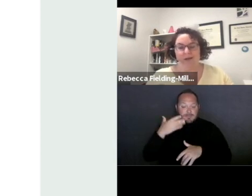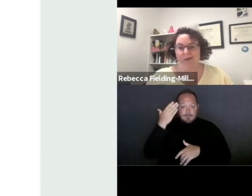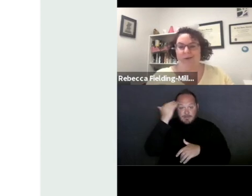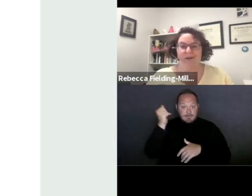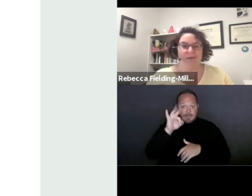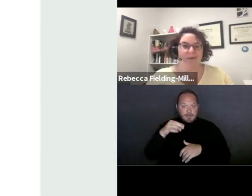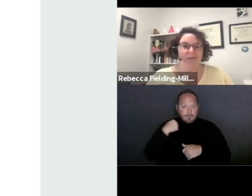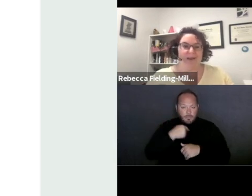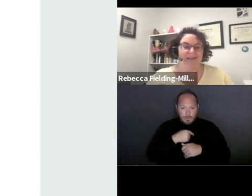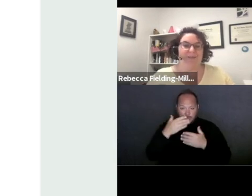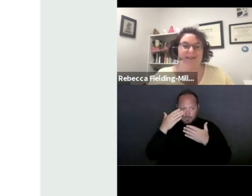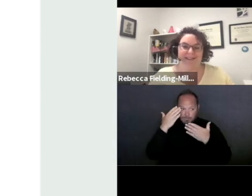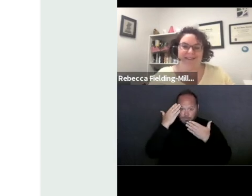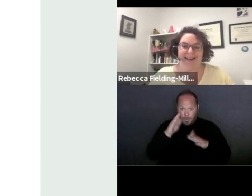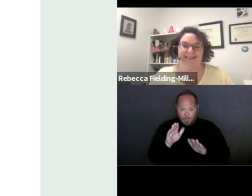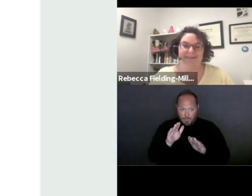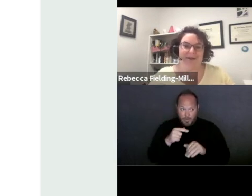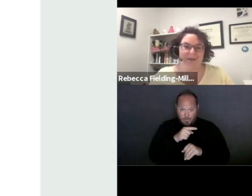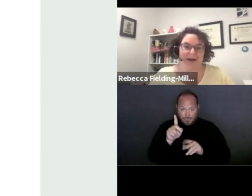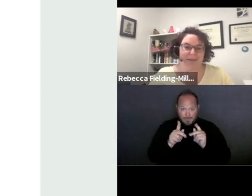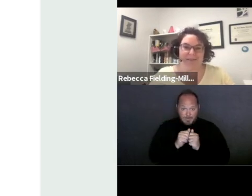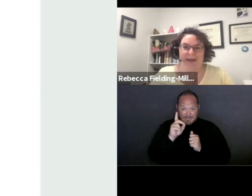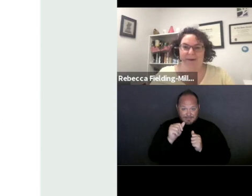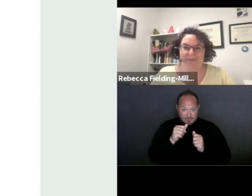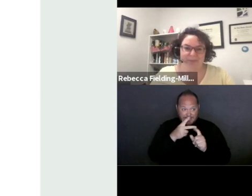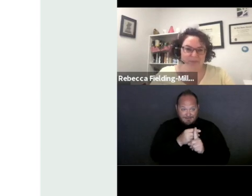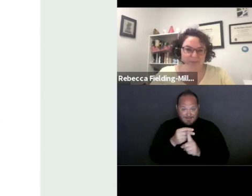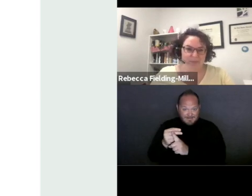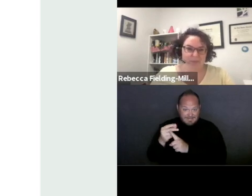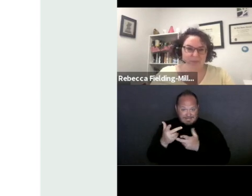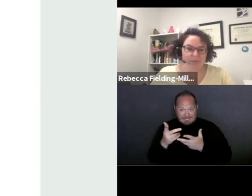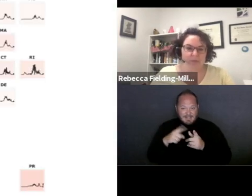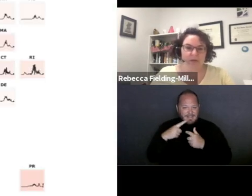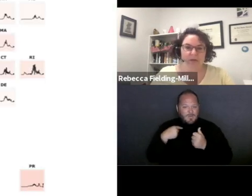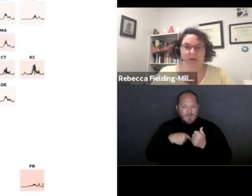vaccinated, we don't know if we need to fix it or not. We don't know how to make it better.